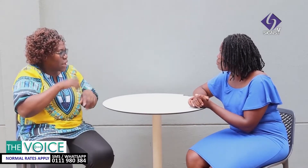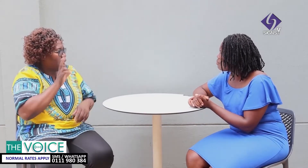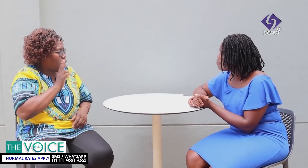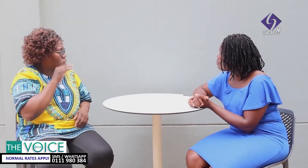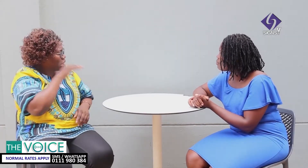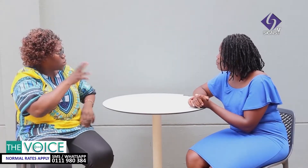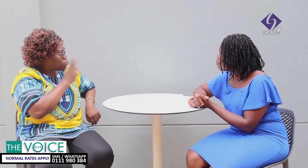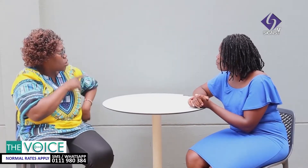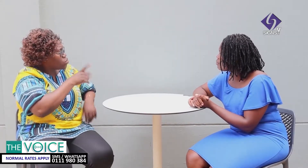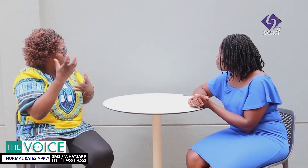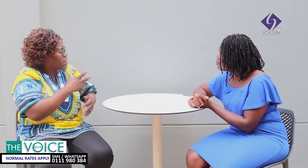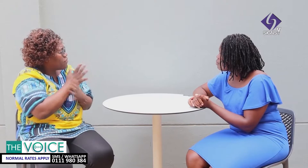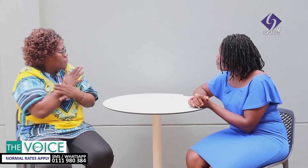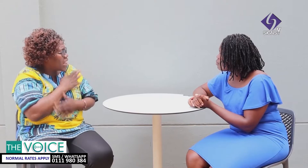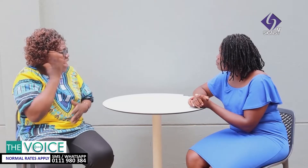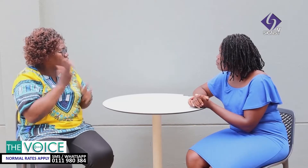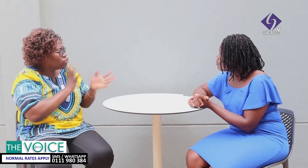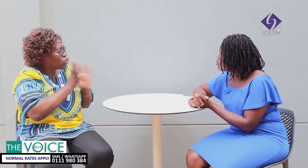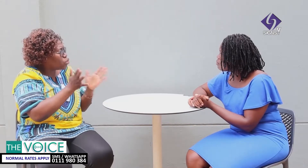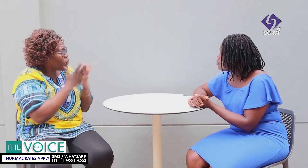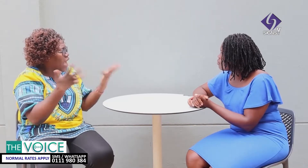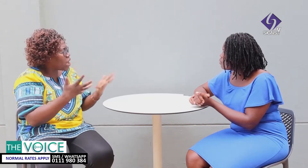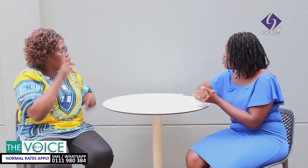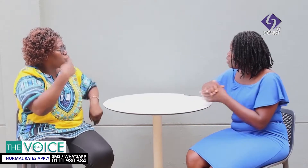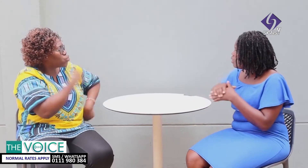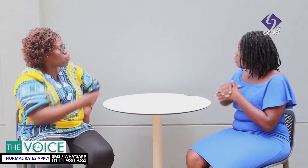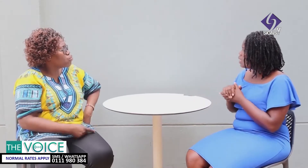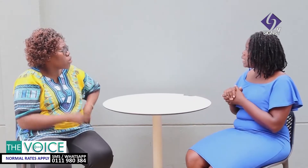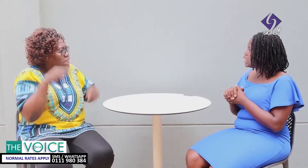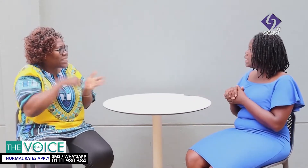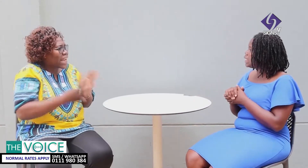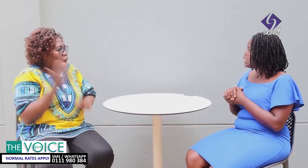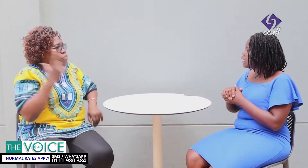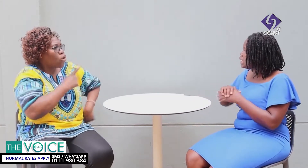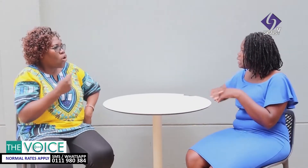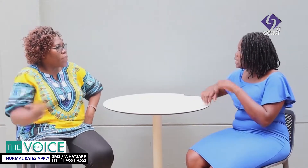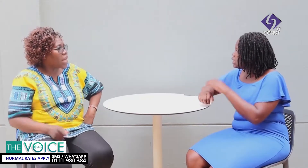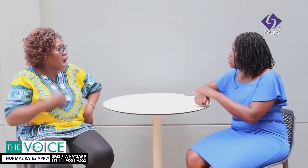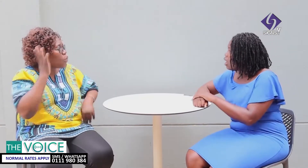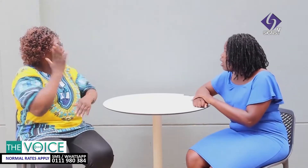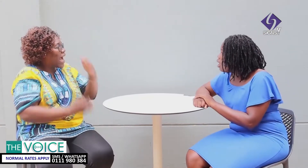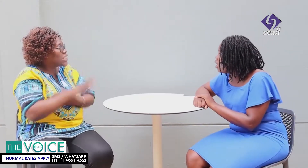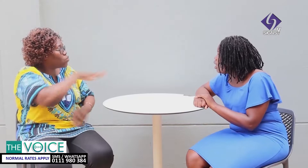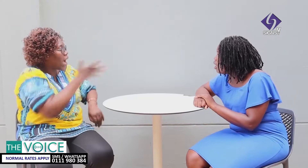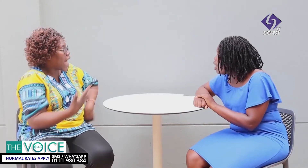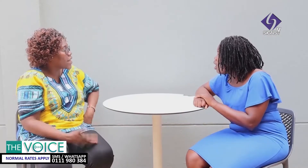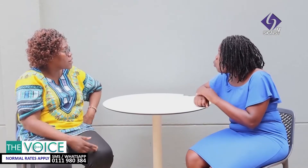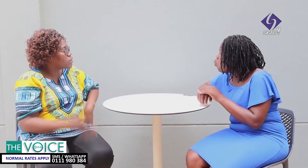and my uncle was really getting upset with the fact that I had deaf friends who would come and talk to me. And my uncle really insisted that I should